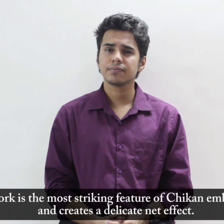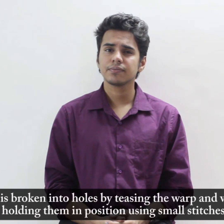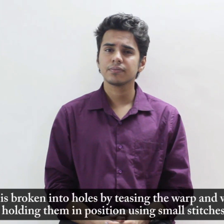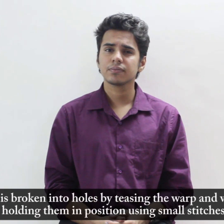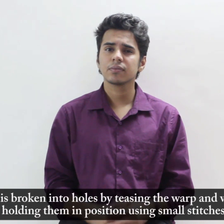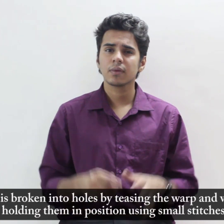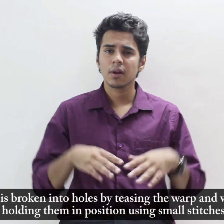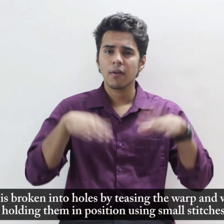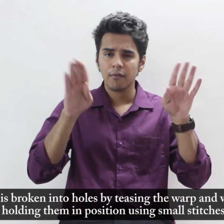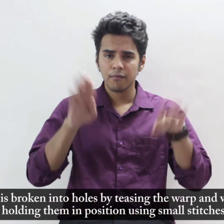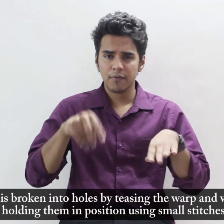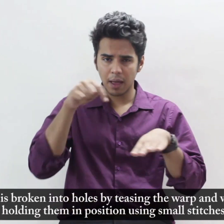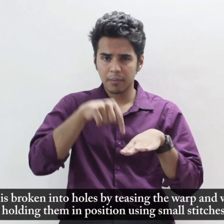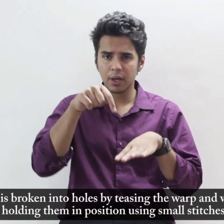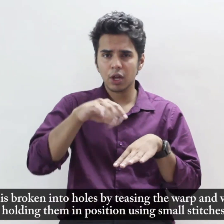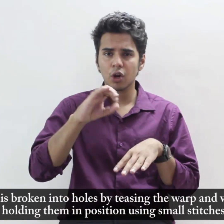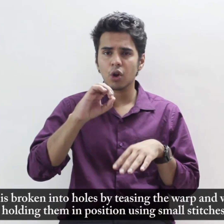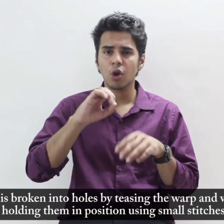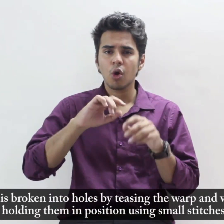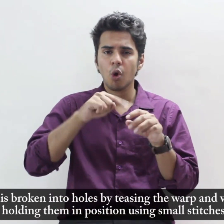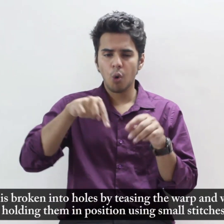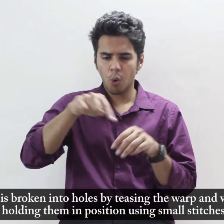The fabric is broken into holes